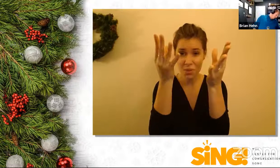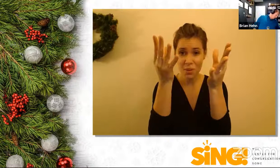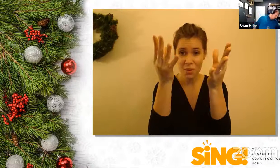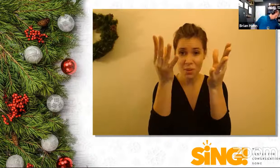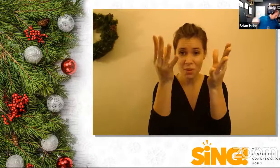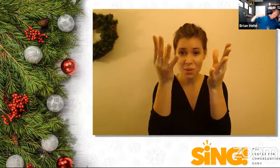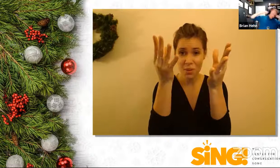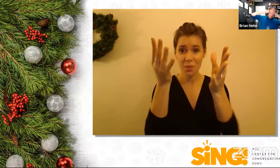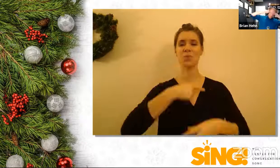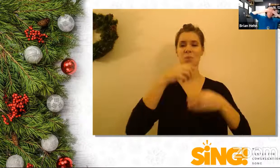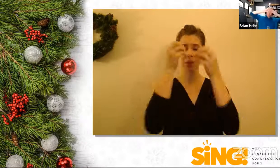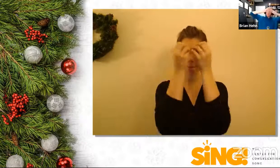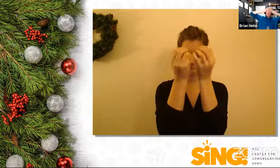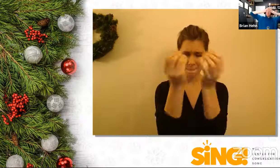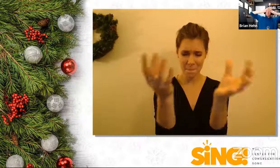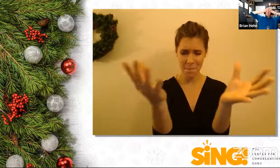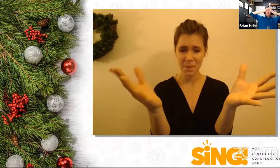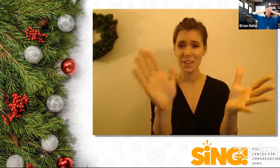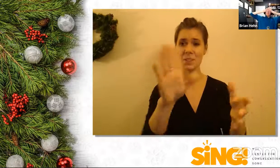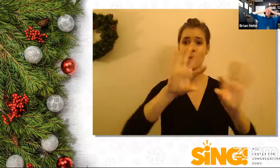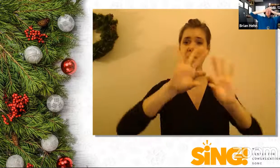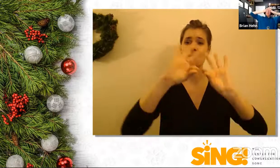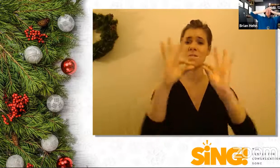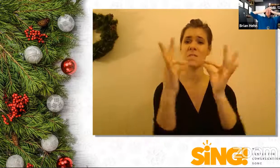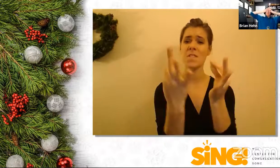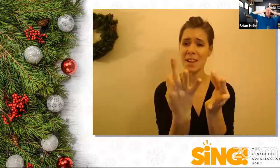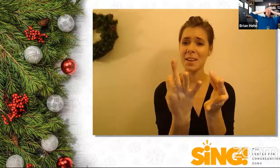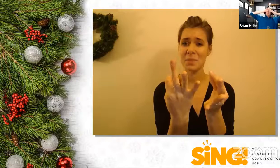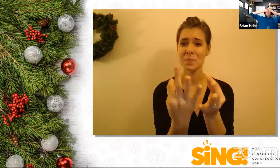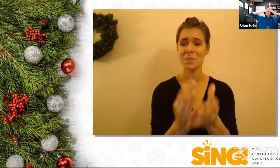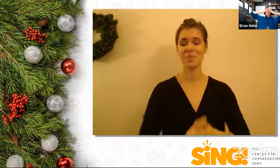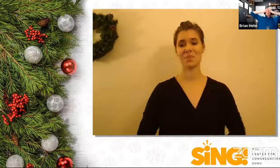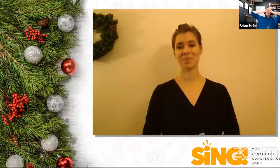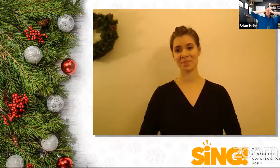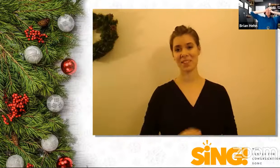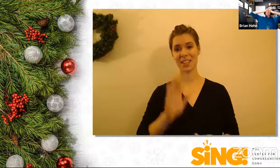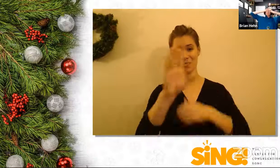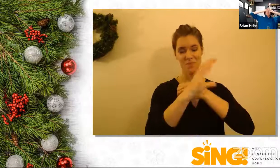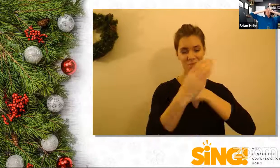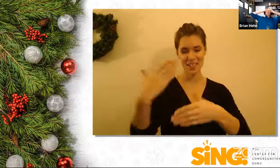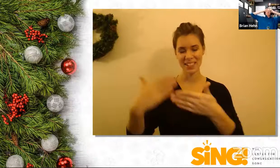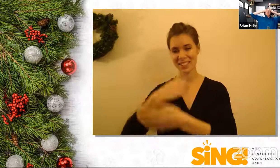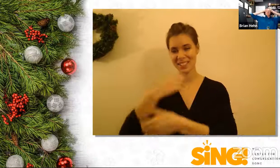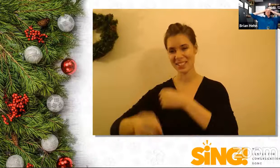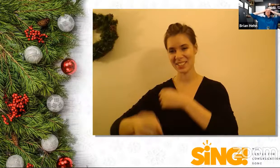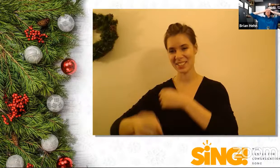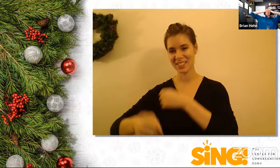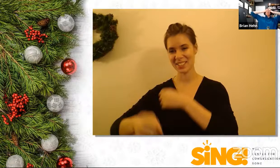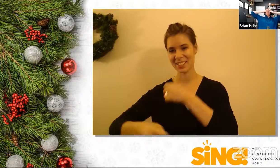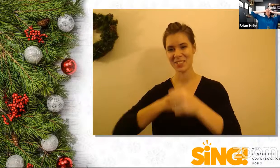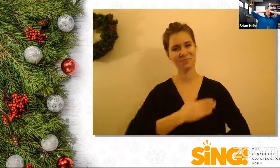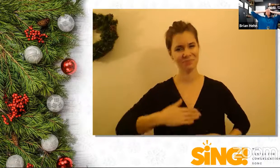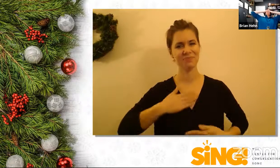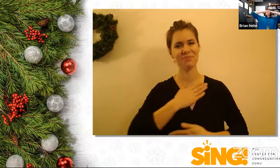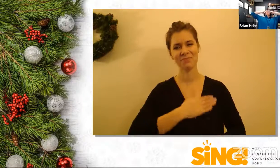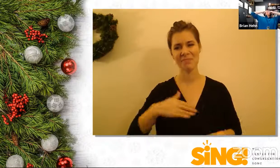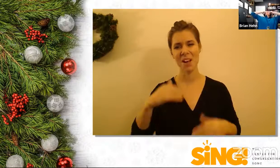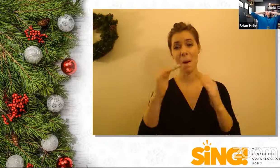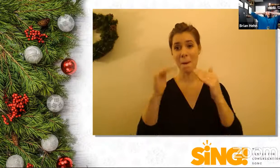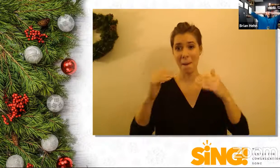Megan, Melissa, Alyssa, Sarah, and Jody, thank you so much for all the work you put in, not only to this live concert, but to all the videos that